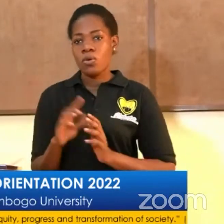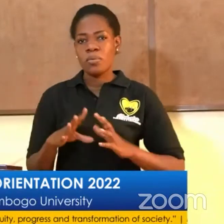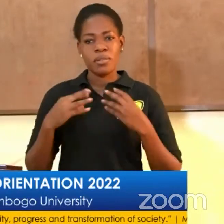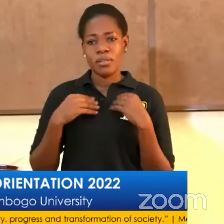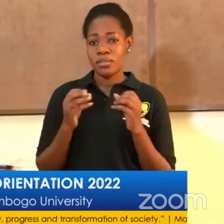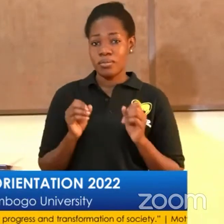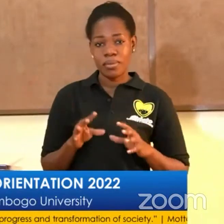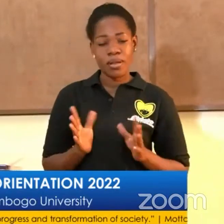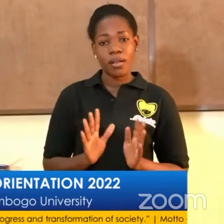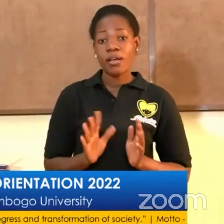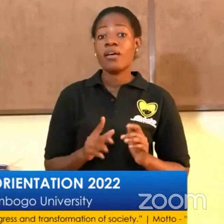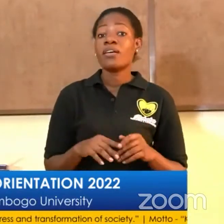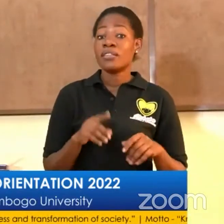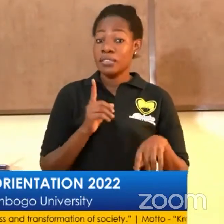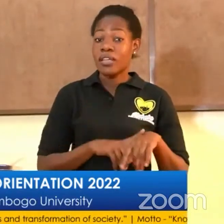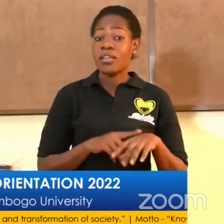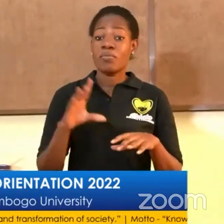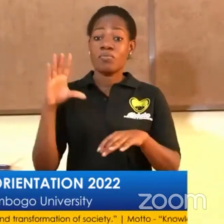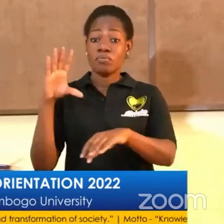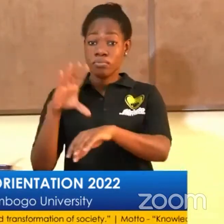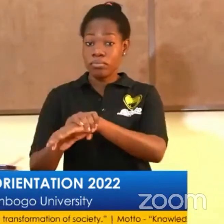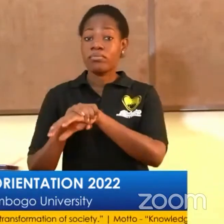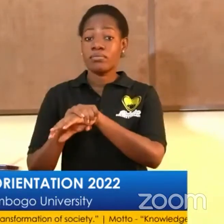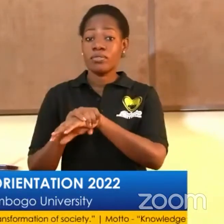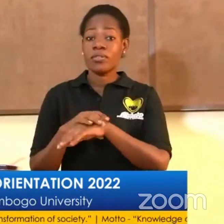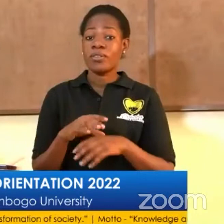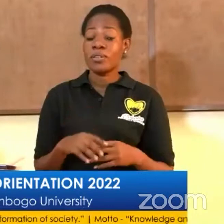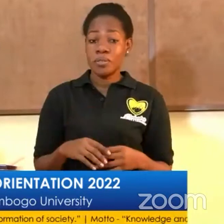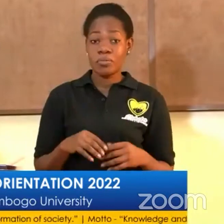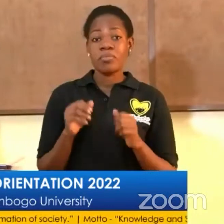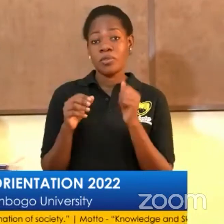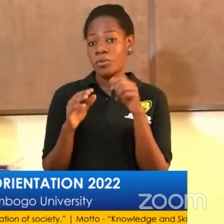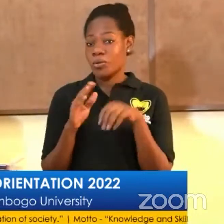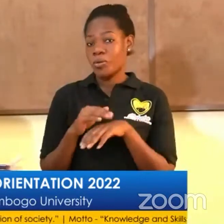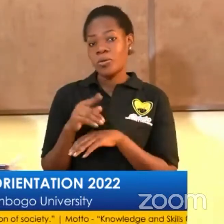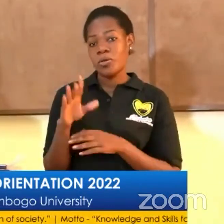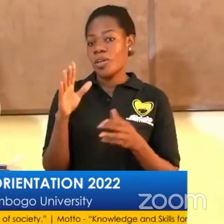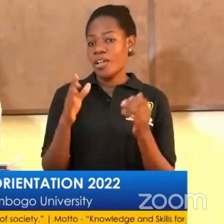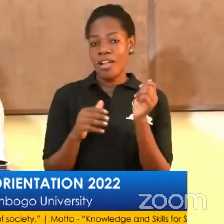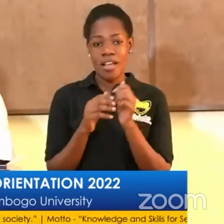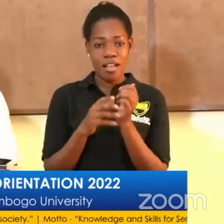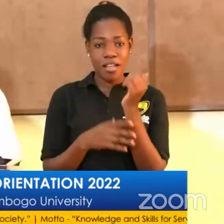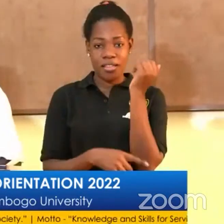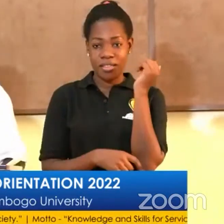When we get you, we shall label you a thief, which we don't want.